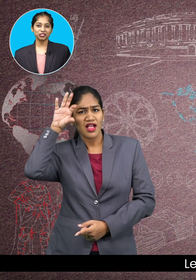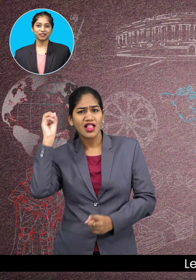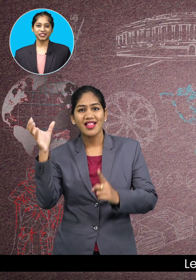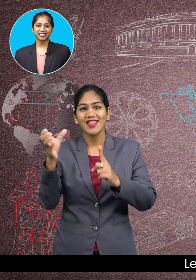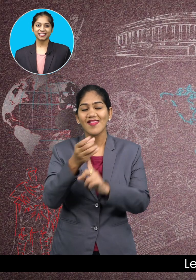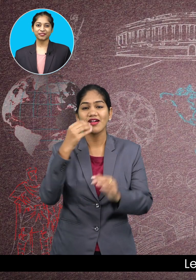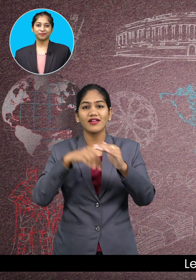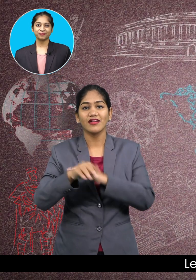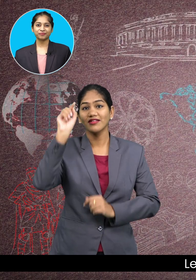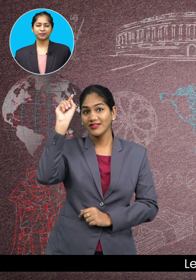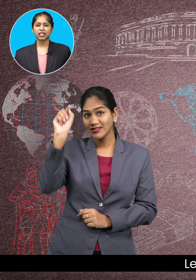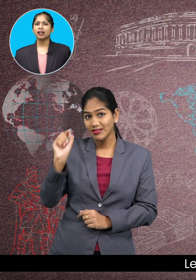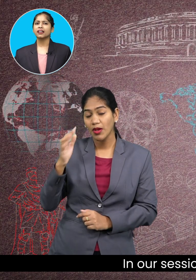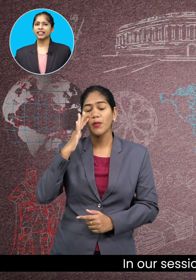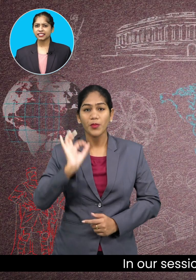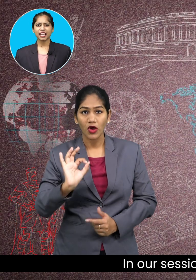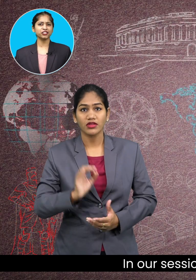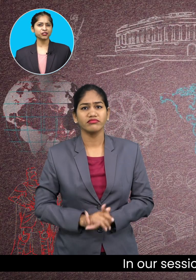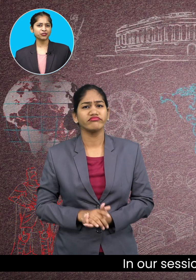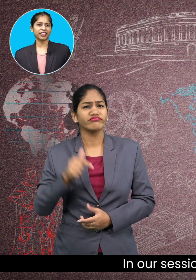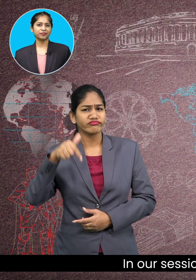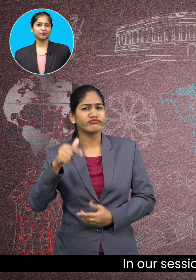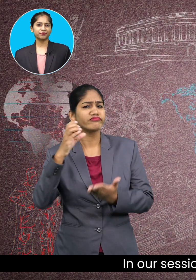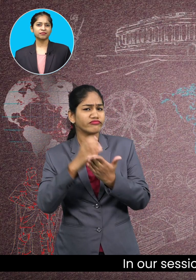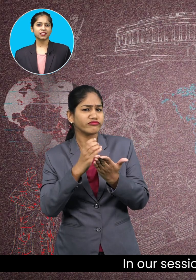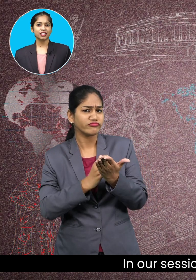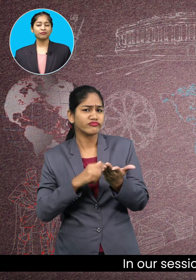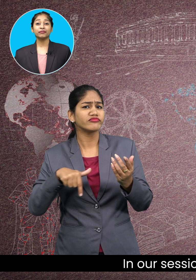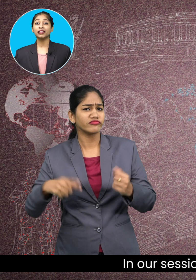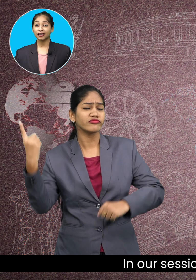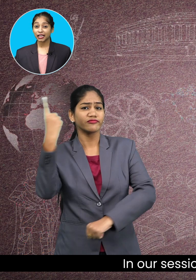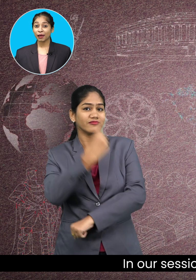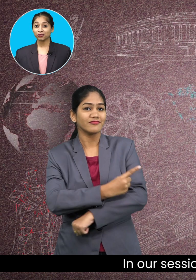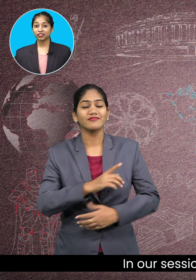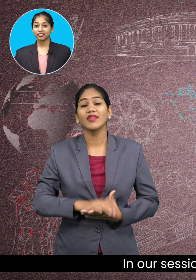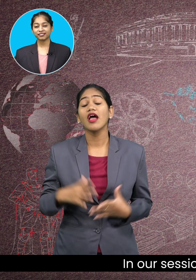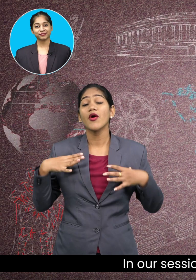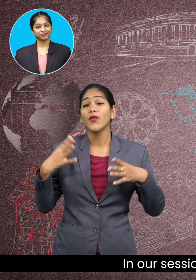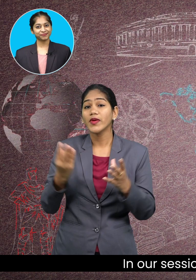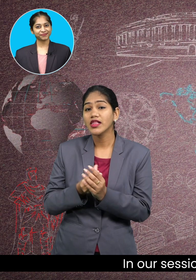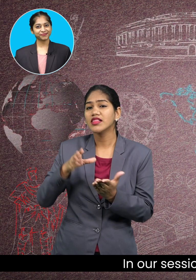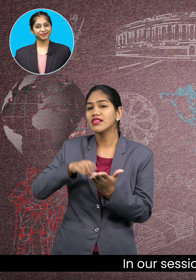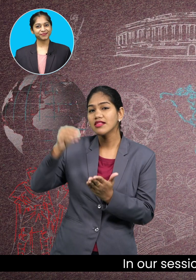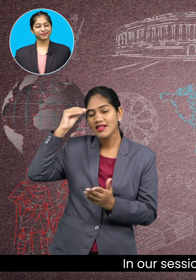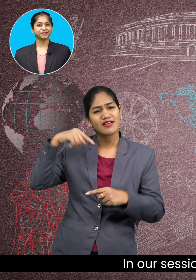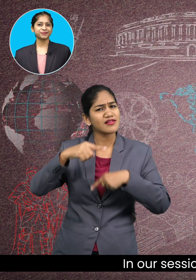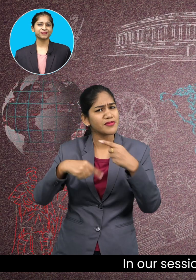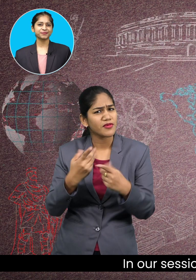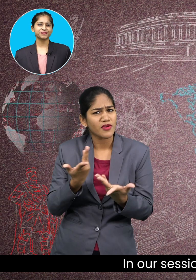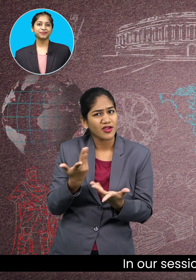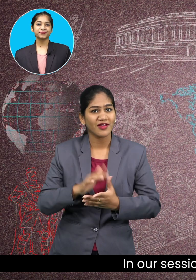Learning outcomes. In our session today, we will learn about